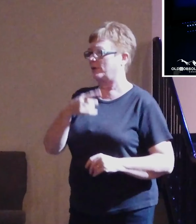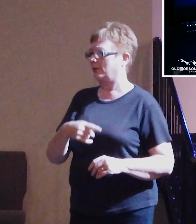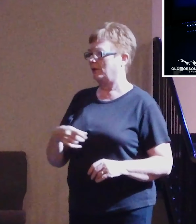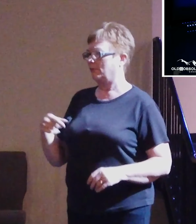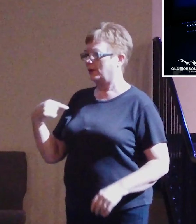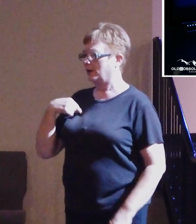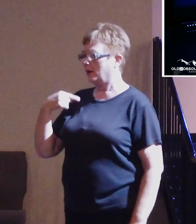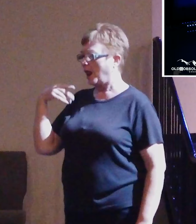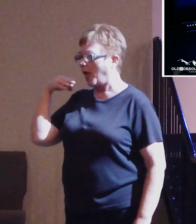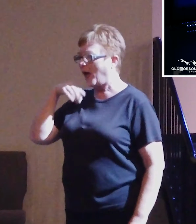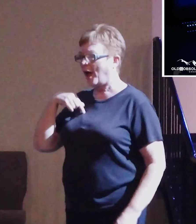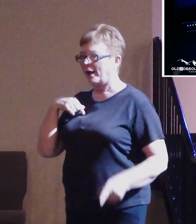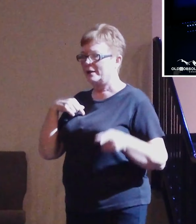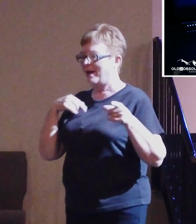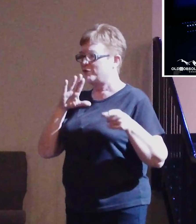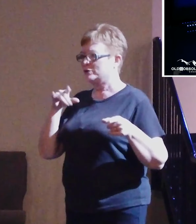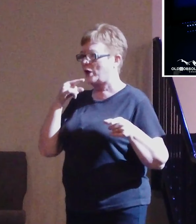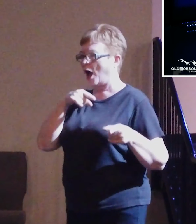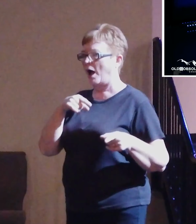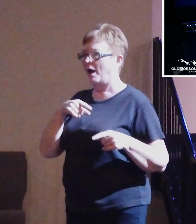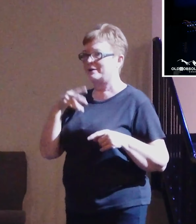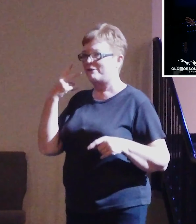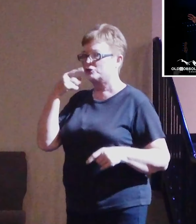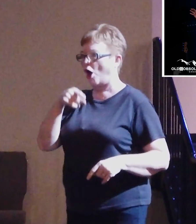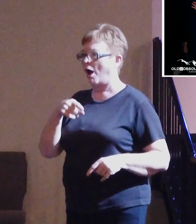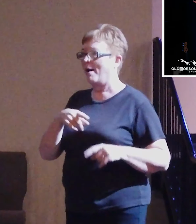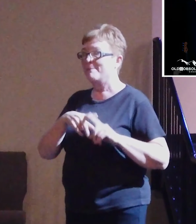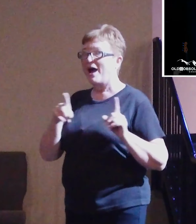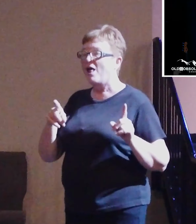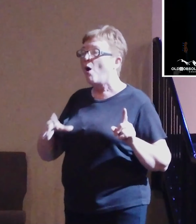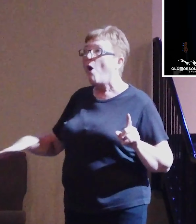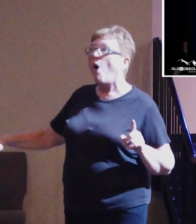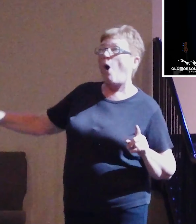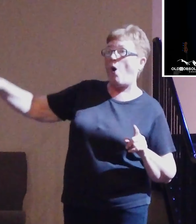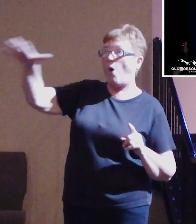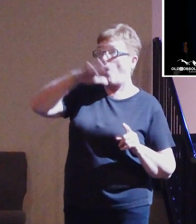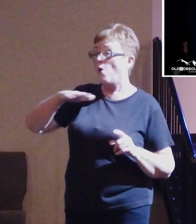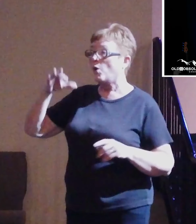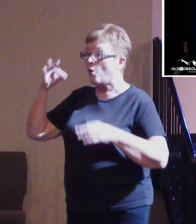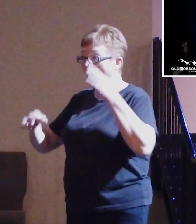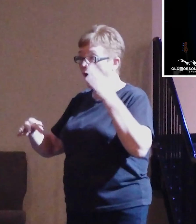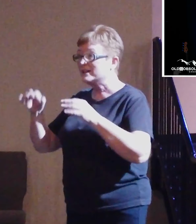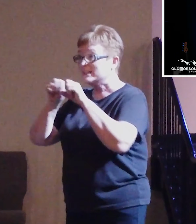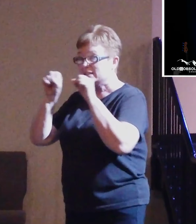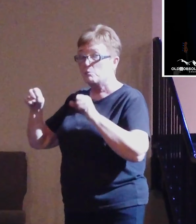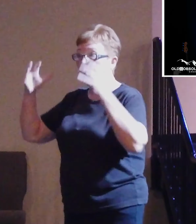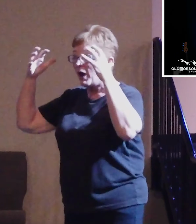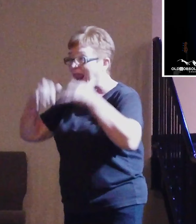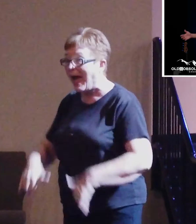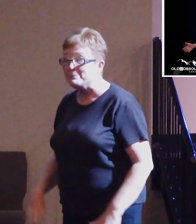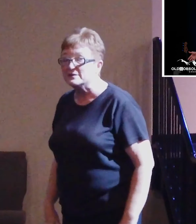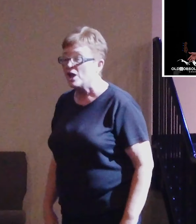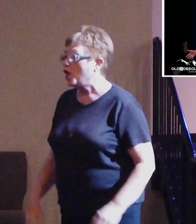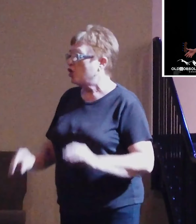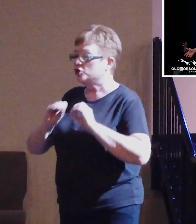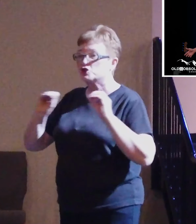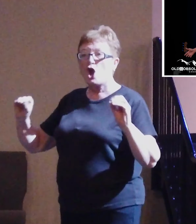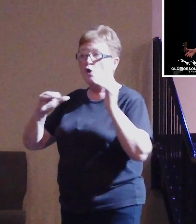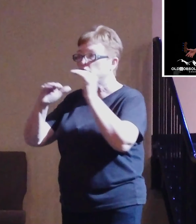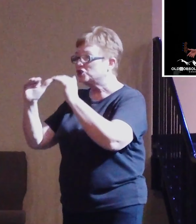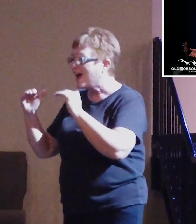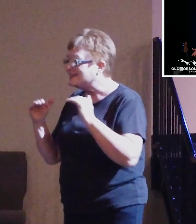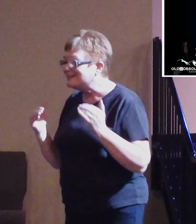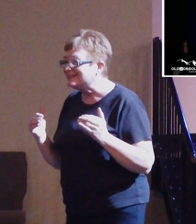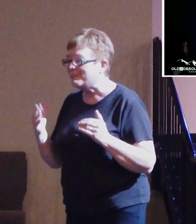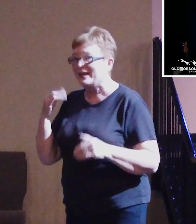murder anybody, and they did, and the whole court system collapses. And there's no justice in the land,